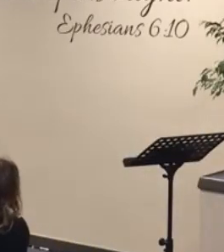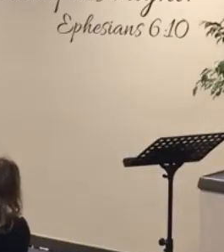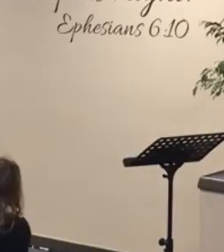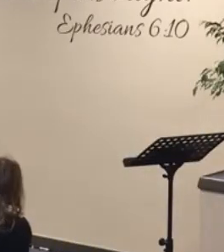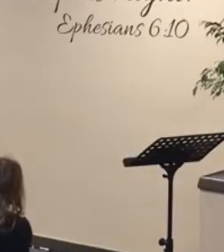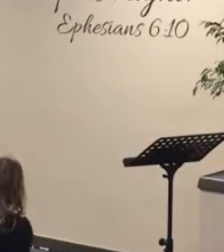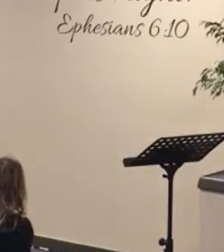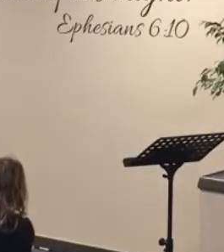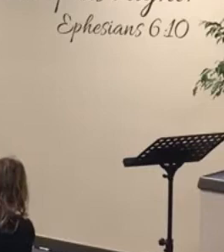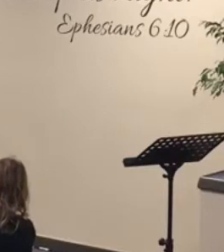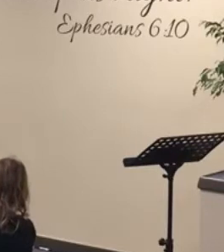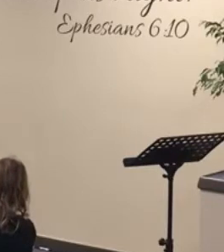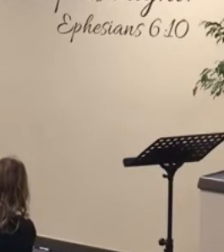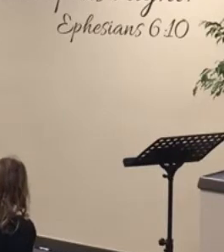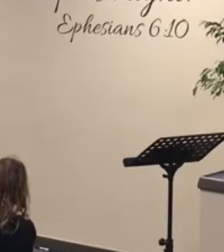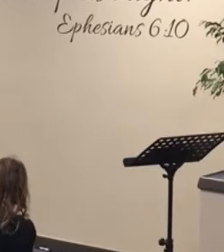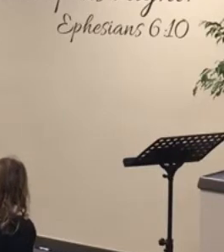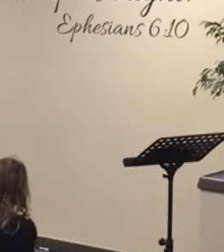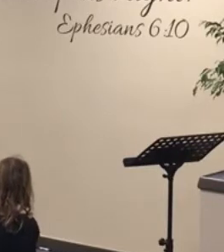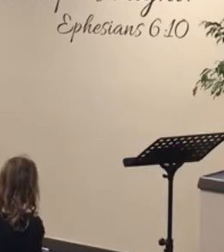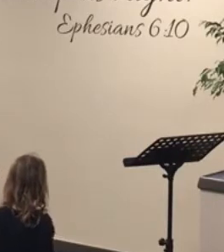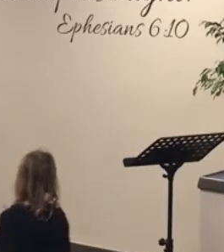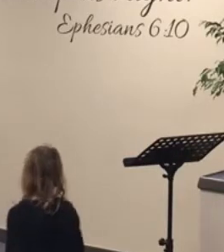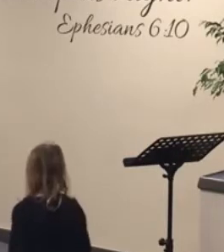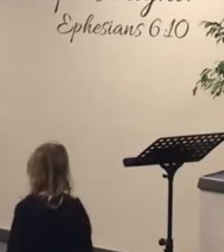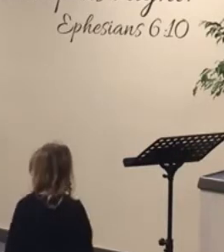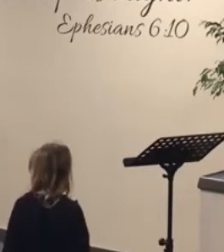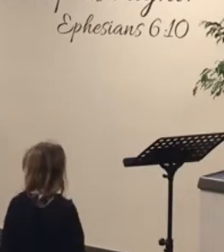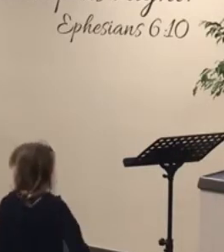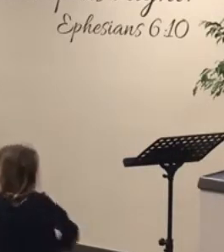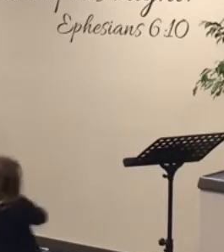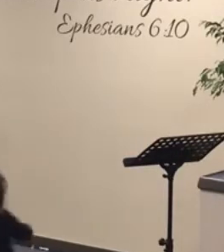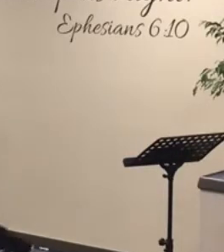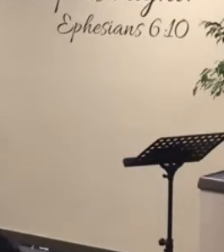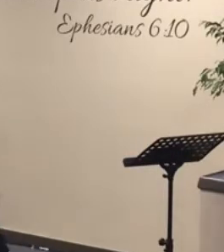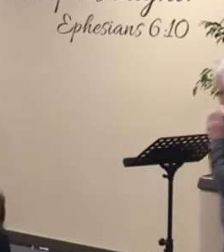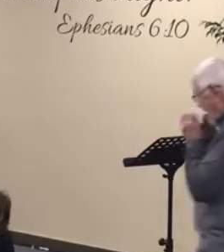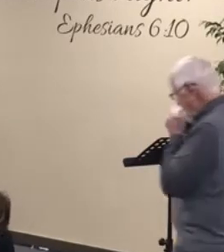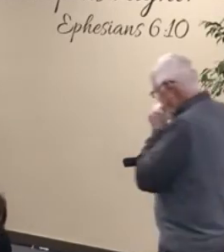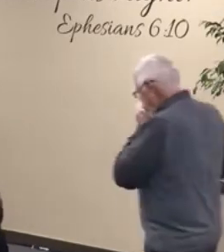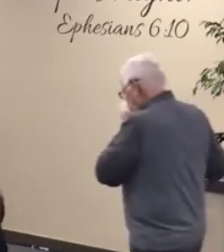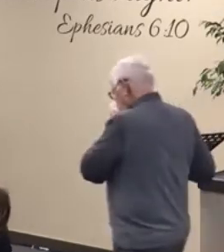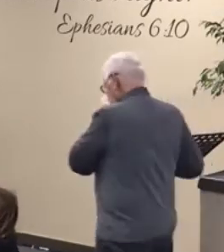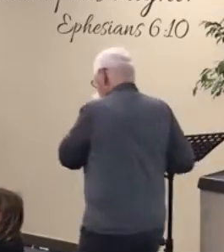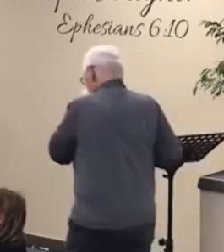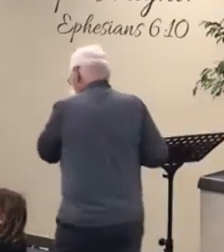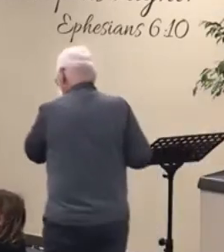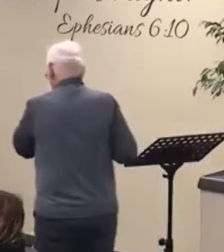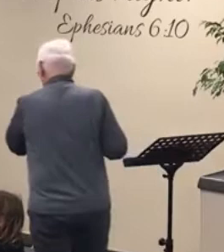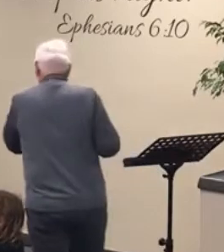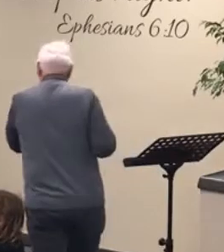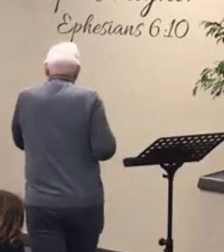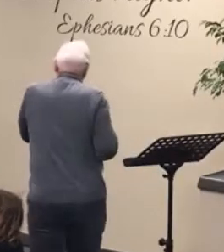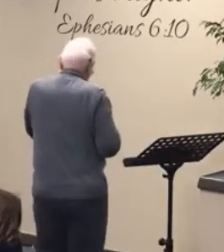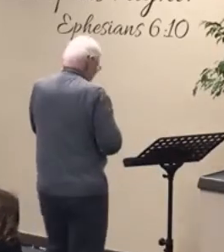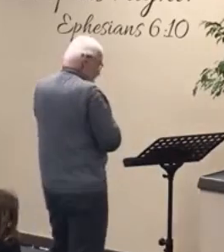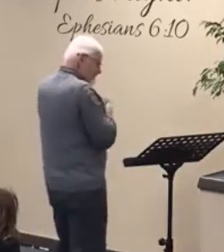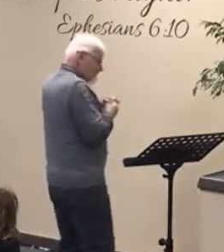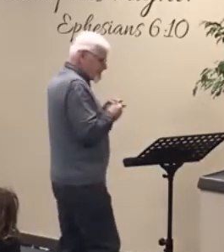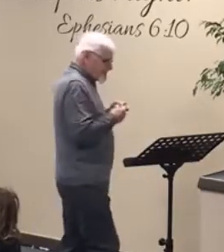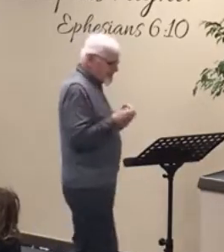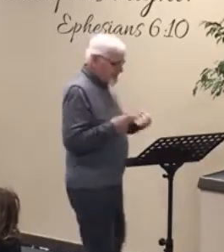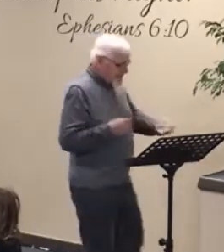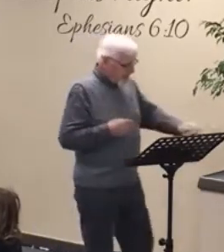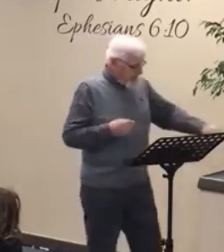So chaotic out there. It's a mess, and it's not going to get any better. And by the way, it always has been a mess. Just